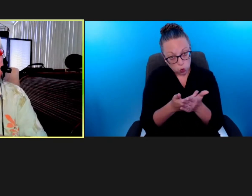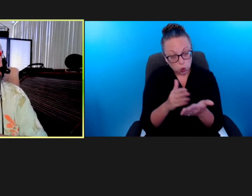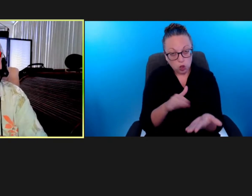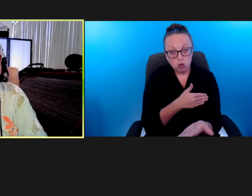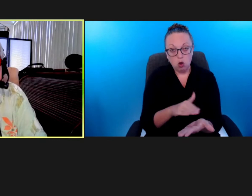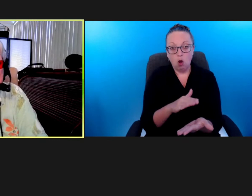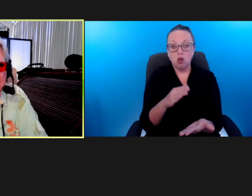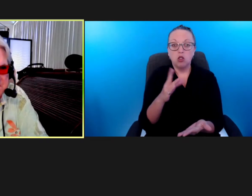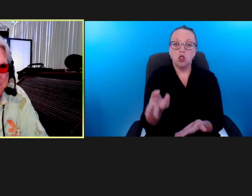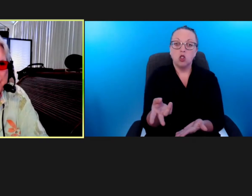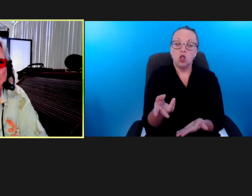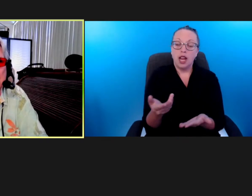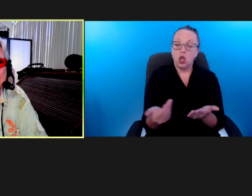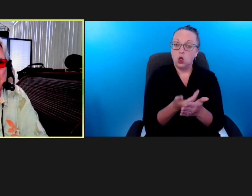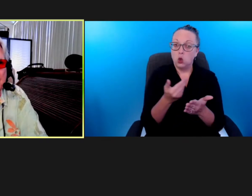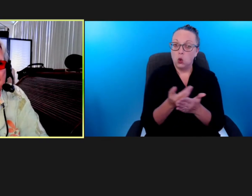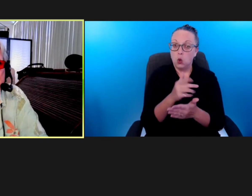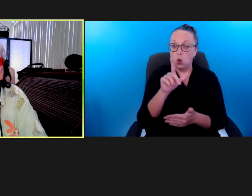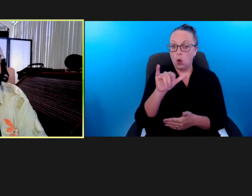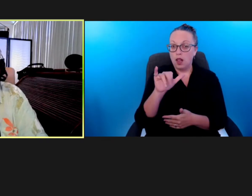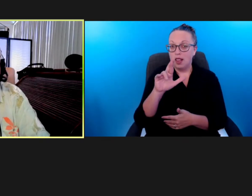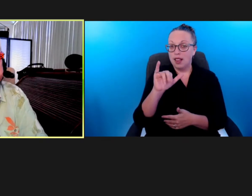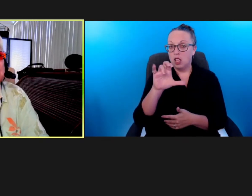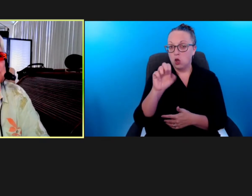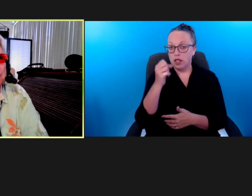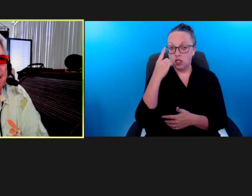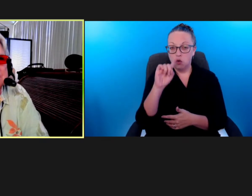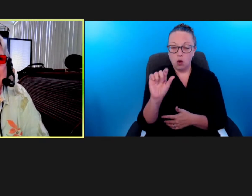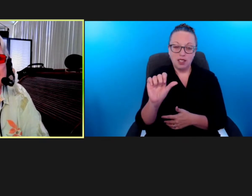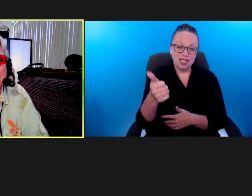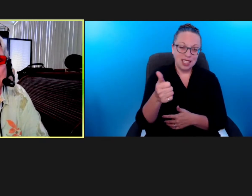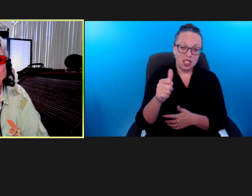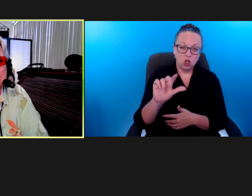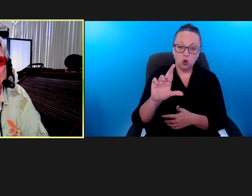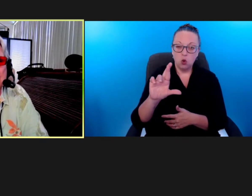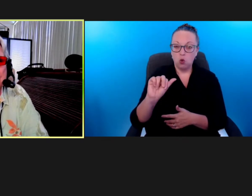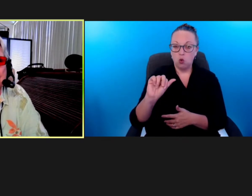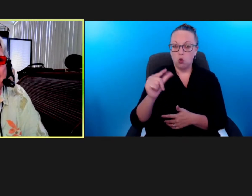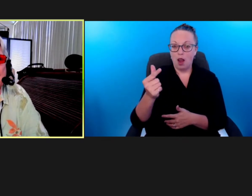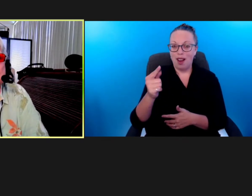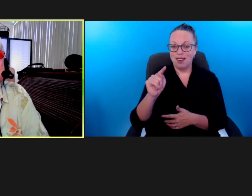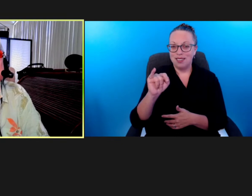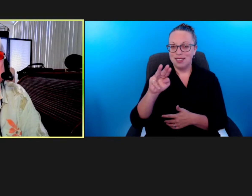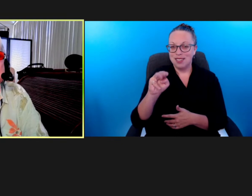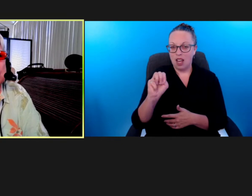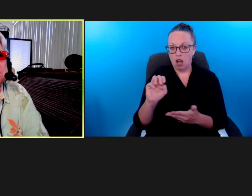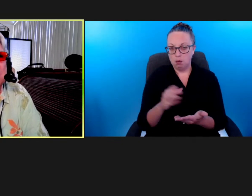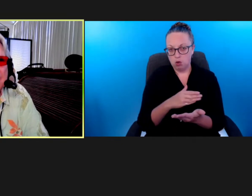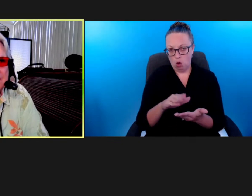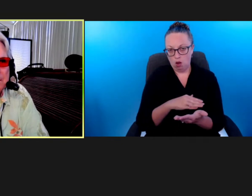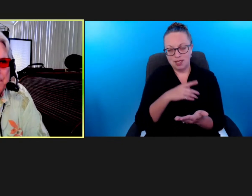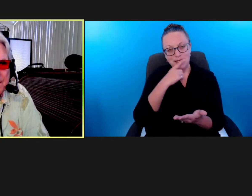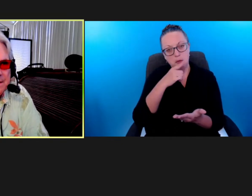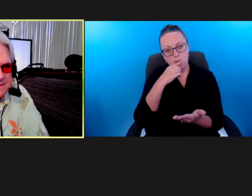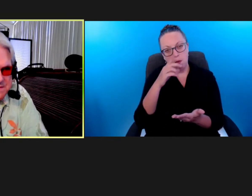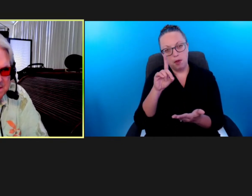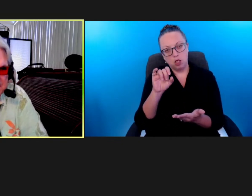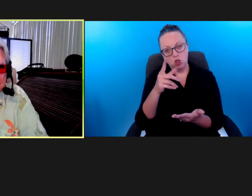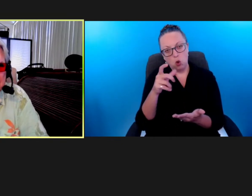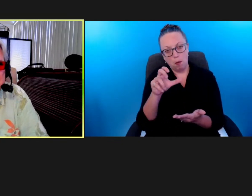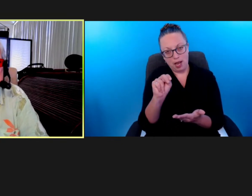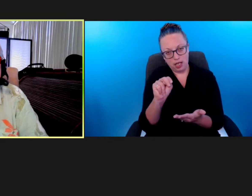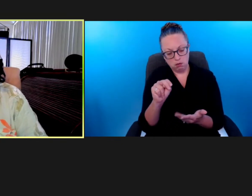10 ragtime songs in the public domain, such as Ragtime Cowboy Joe. My thinking was to hire a